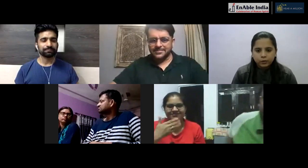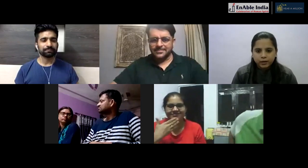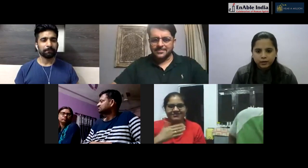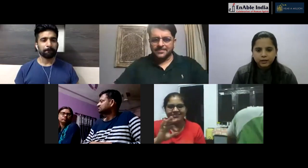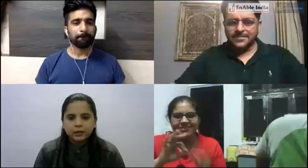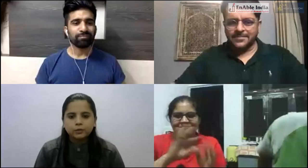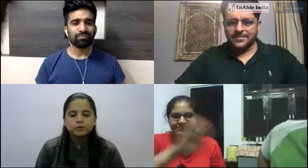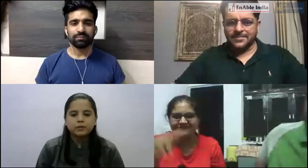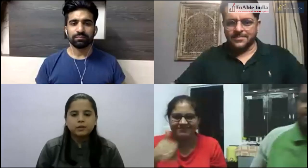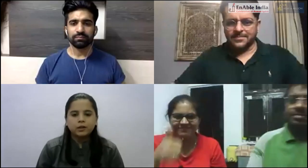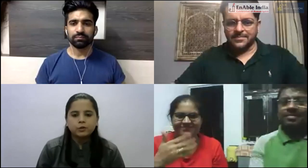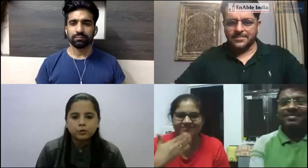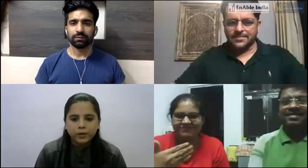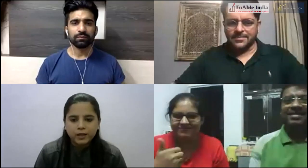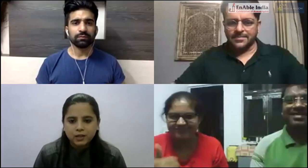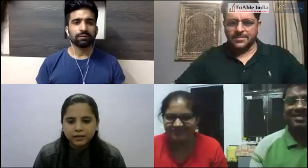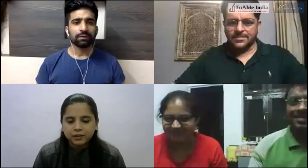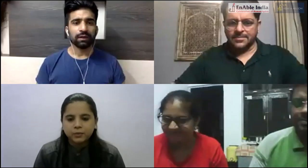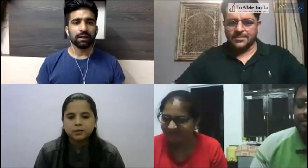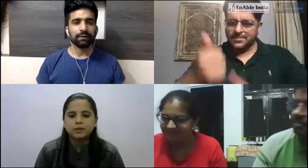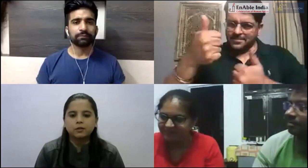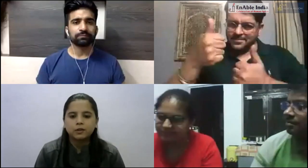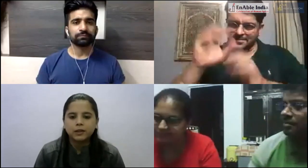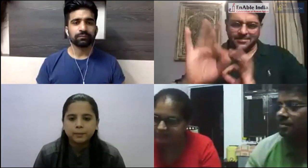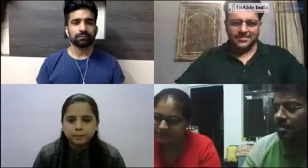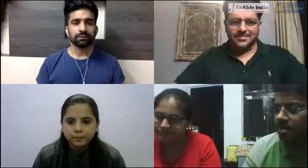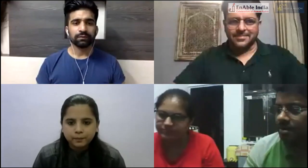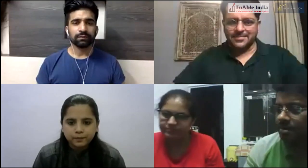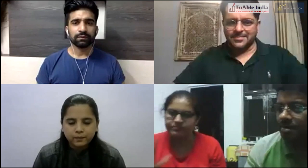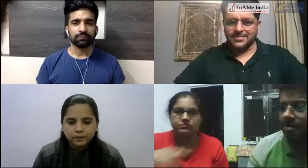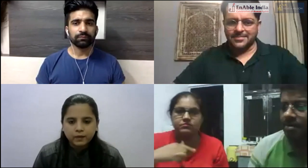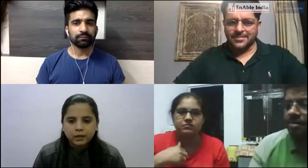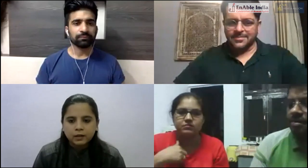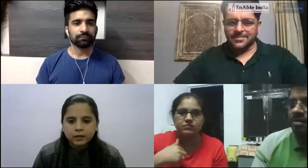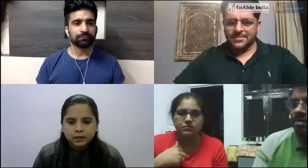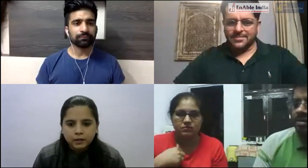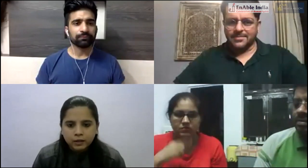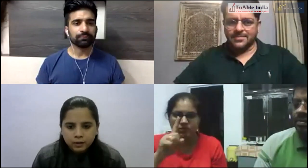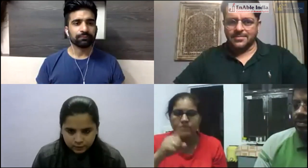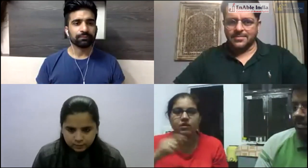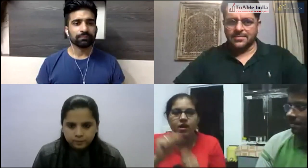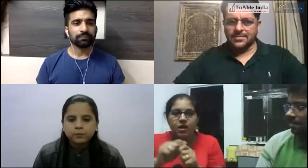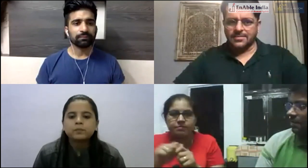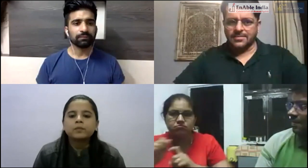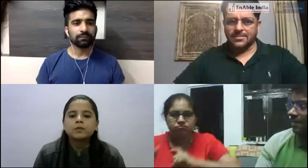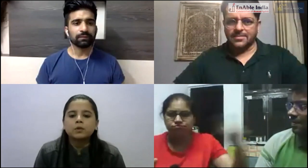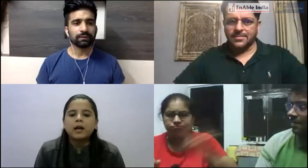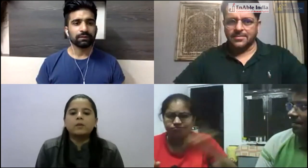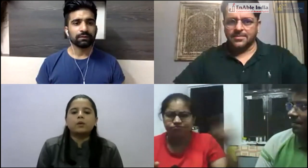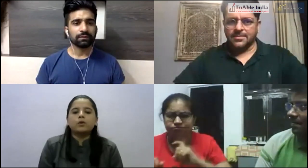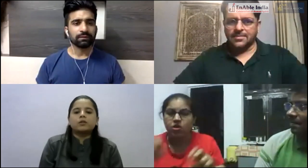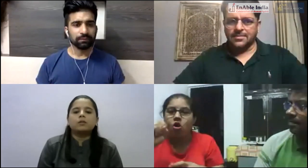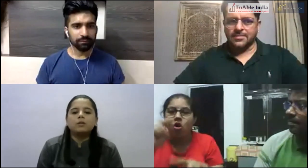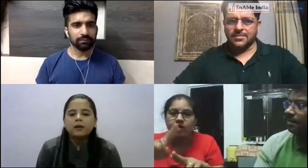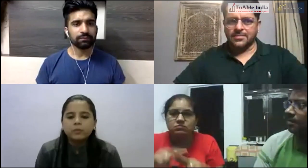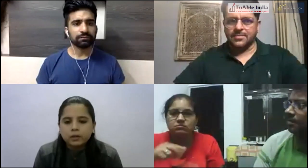Hello, Kiran. Hello, Dr. Umesh and the interpreter, Dr. Alim. So I have